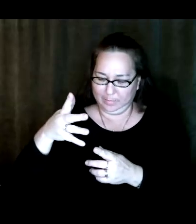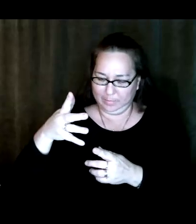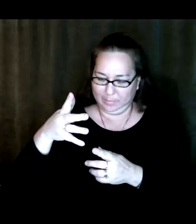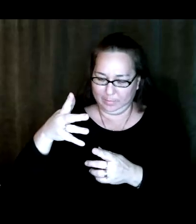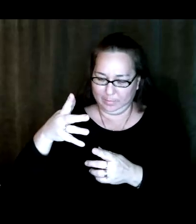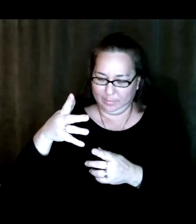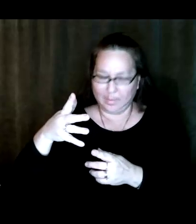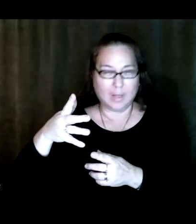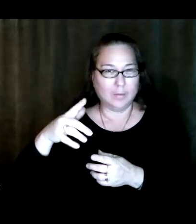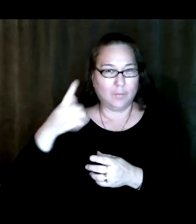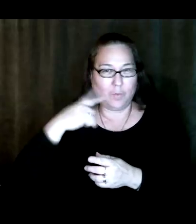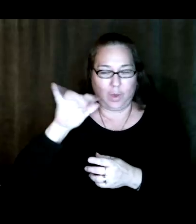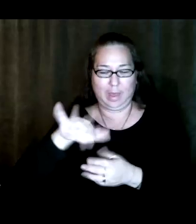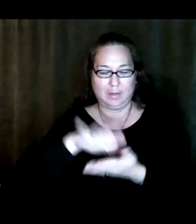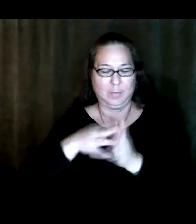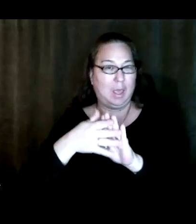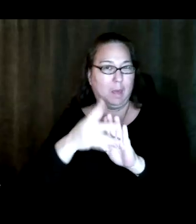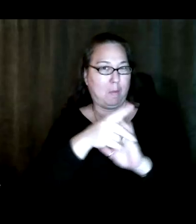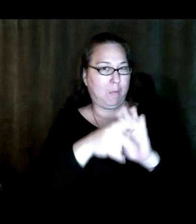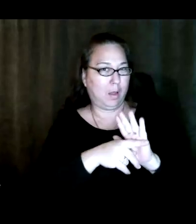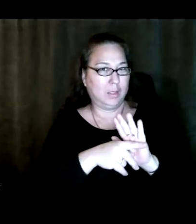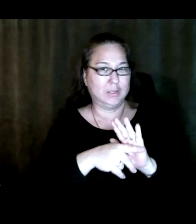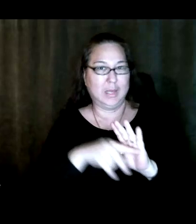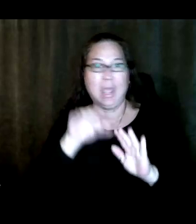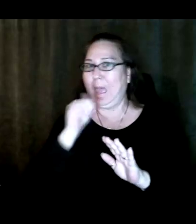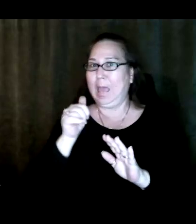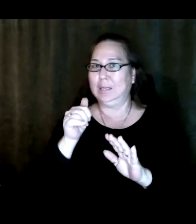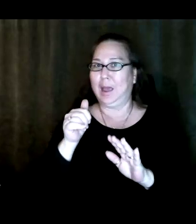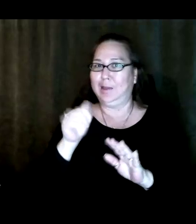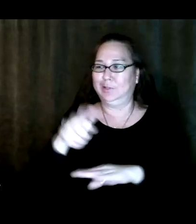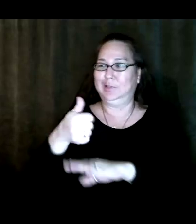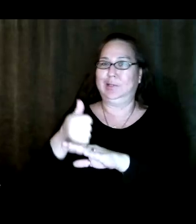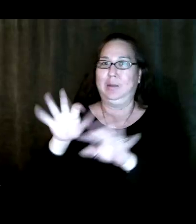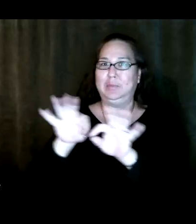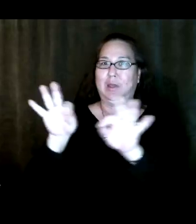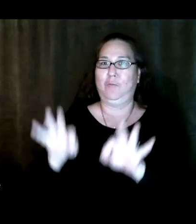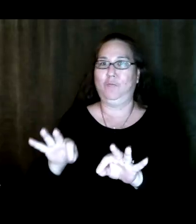it a policy and not just a framework that we use for the district?